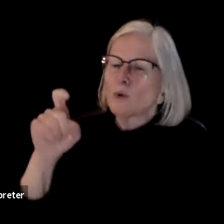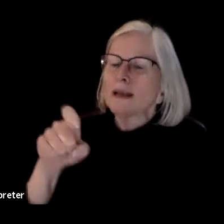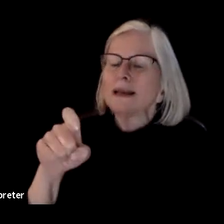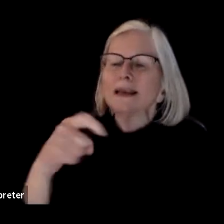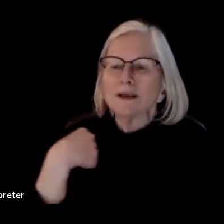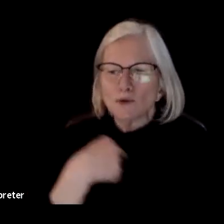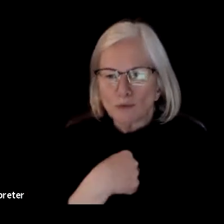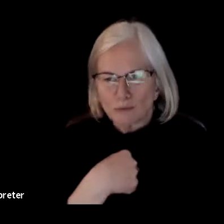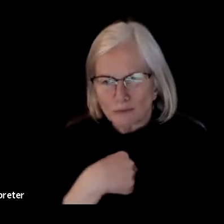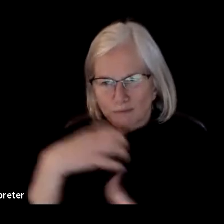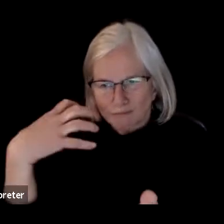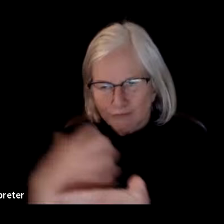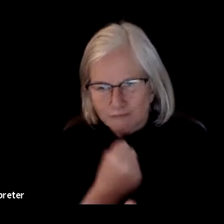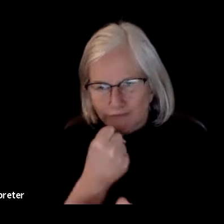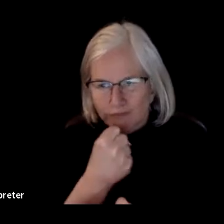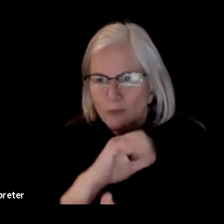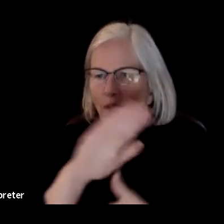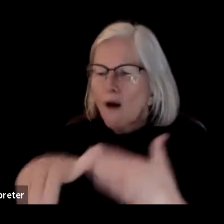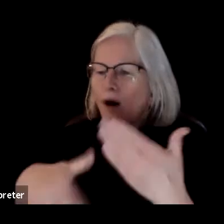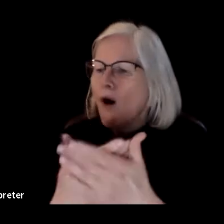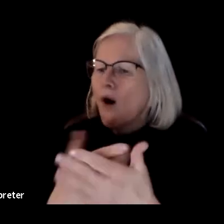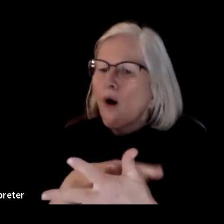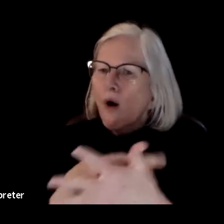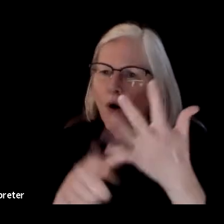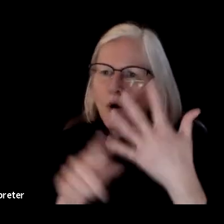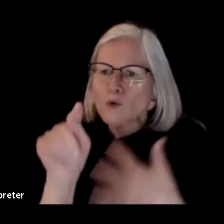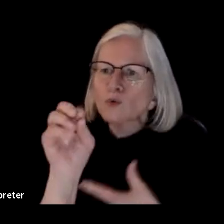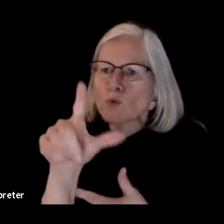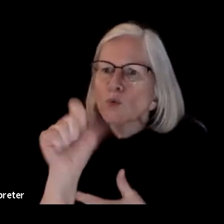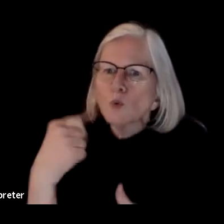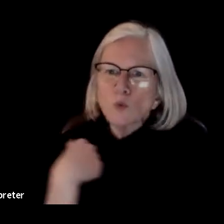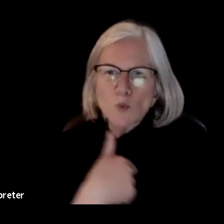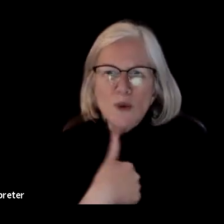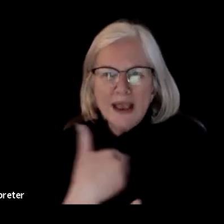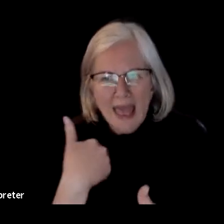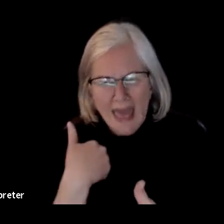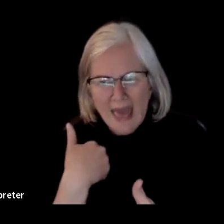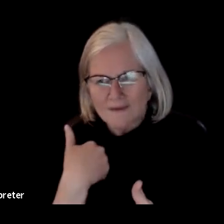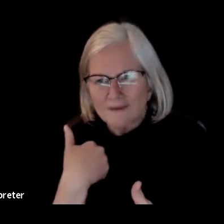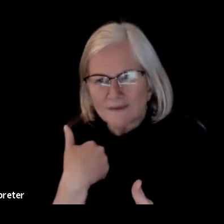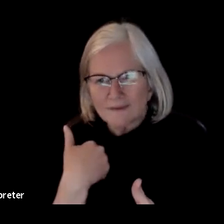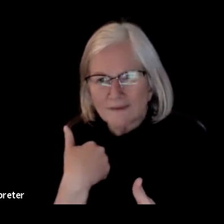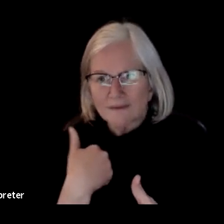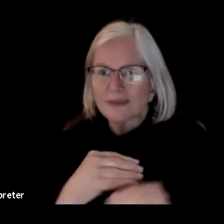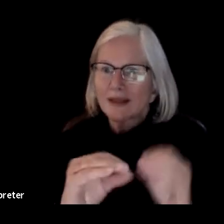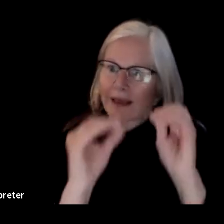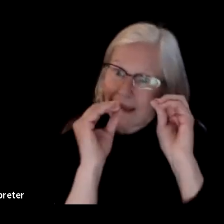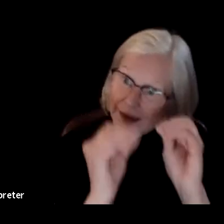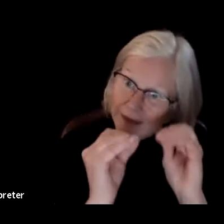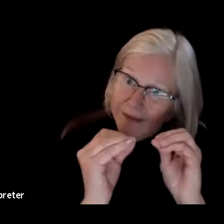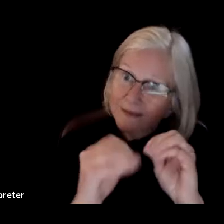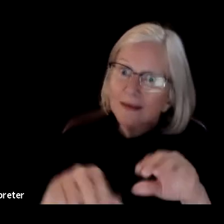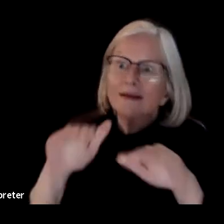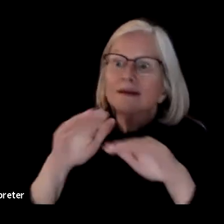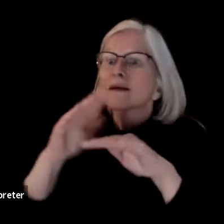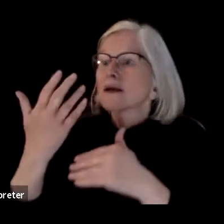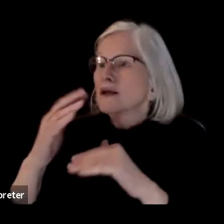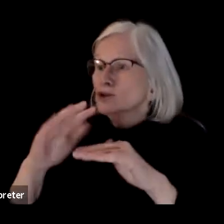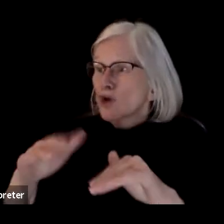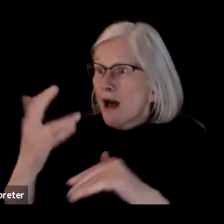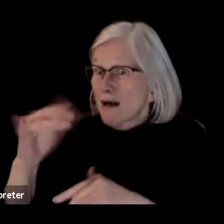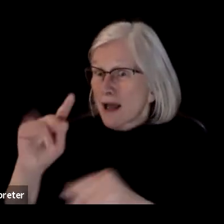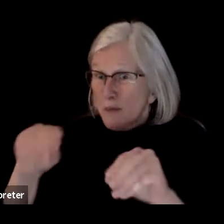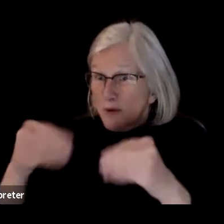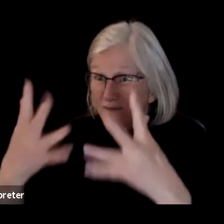disposal. Just as our educators and child care providers continue to get tested, we're asking